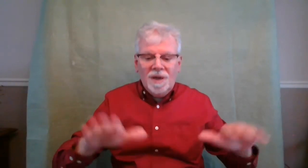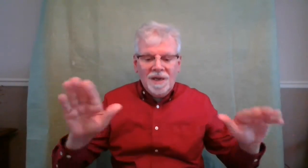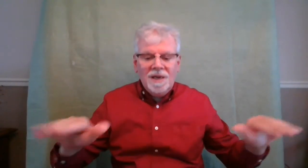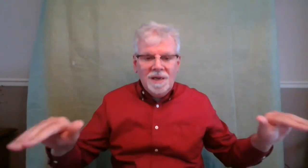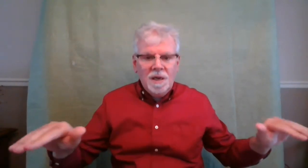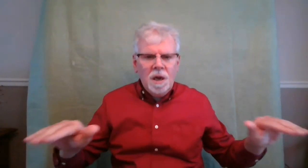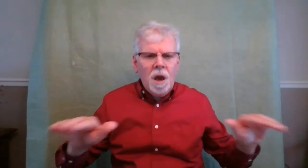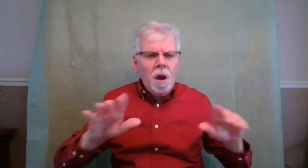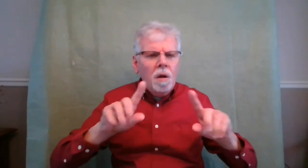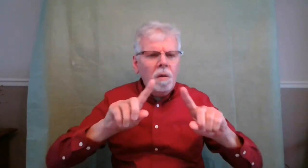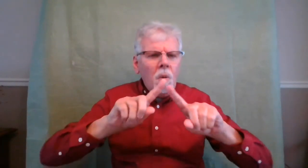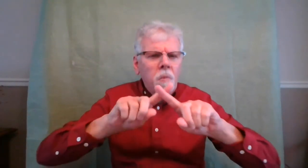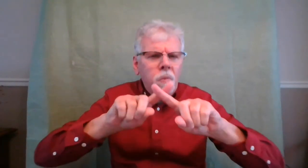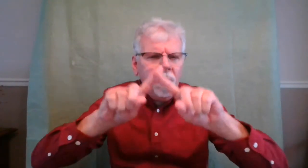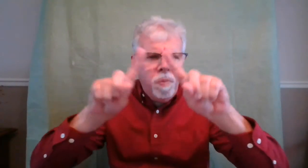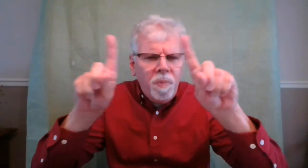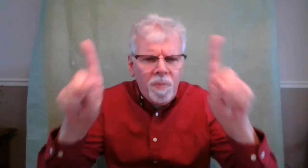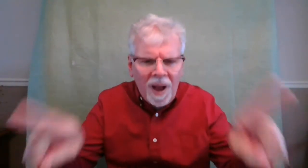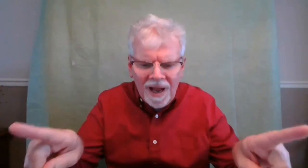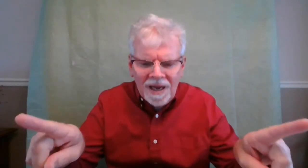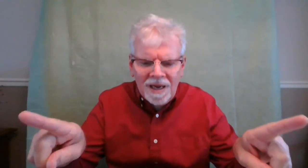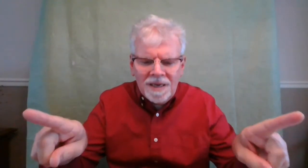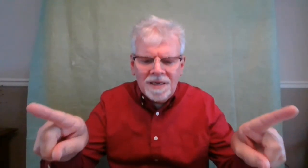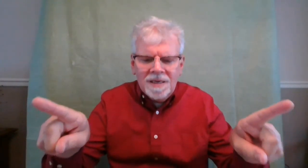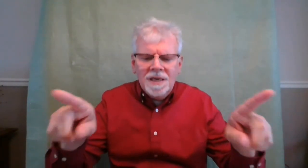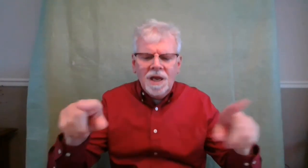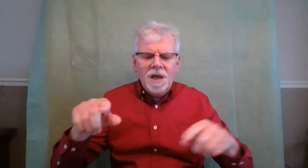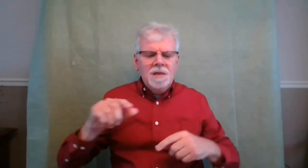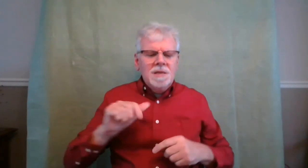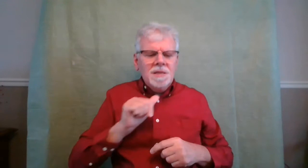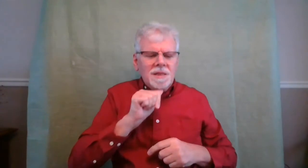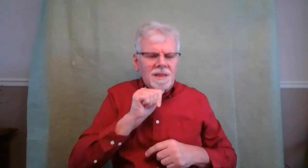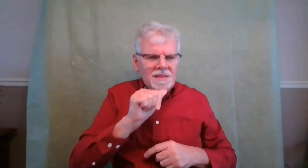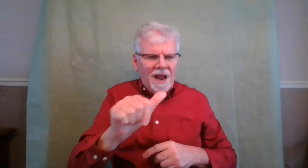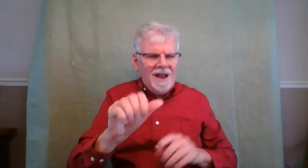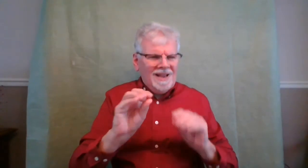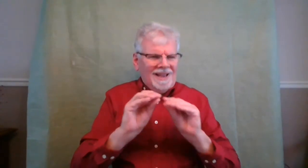Beloved, we are God's children now.